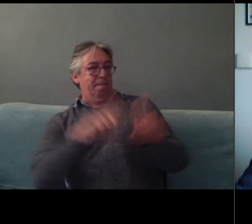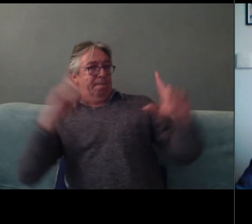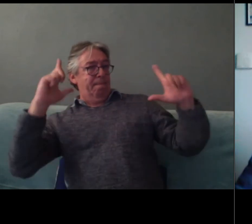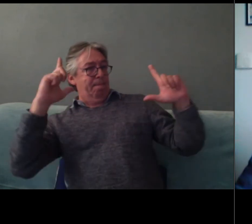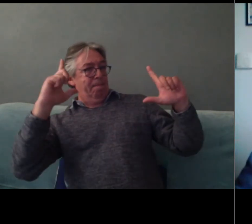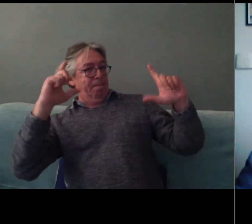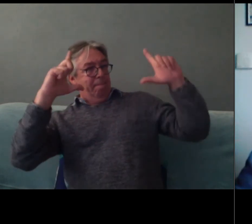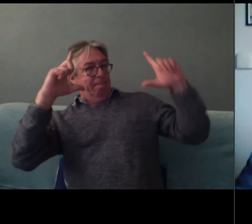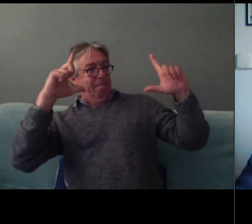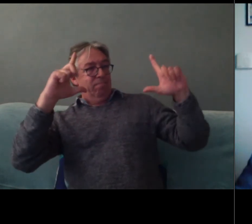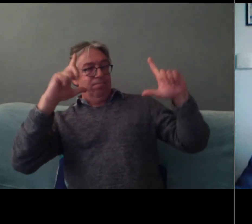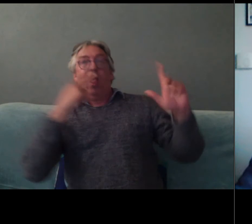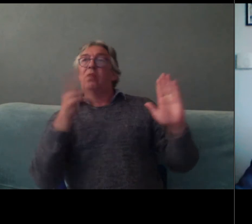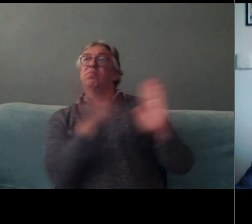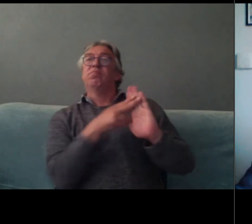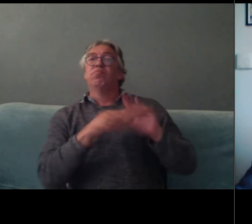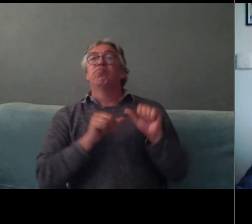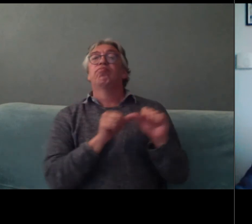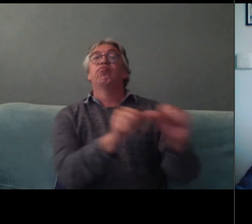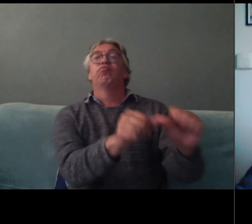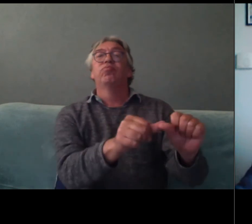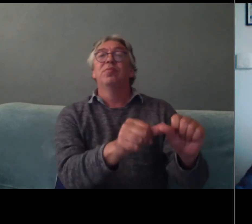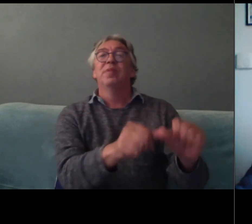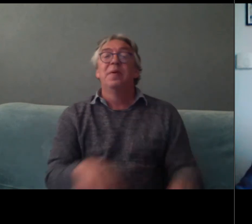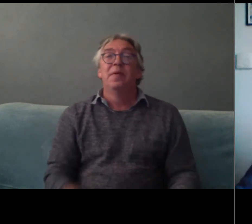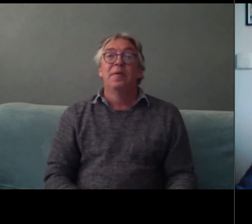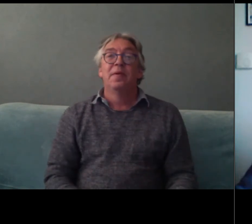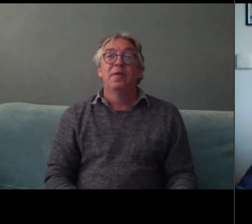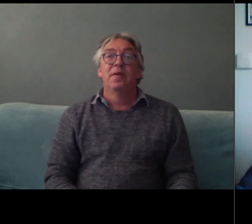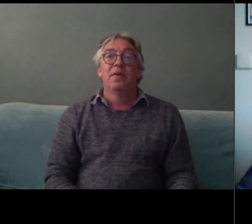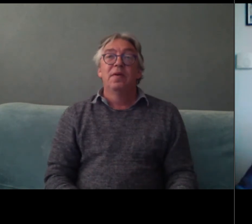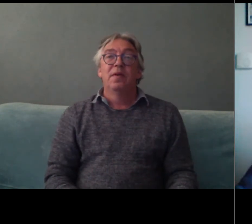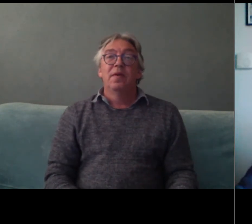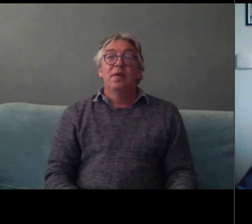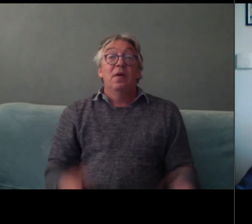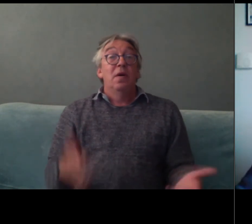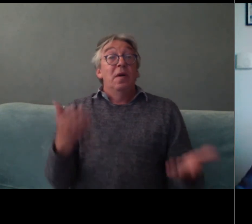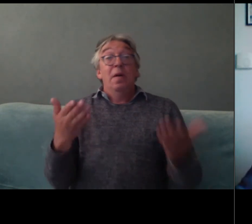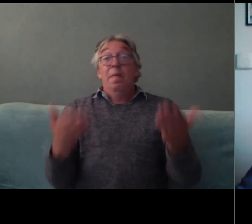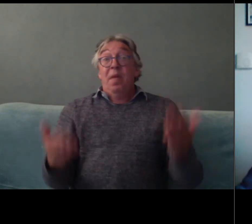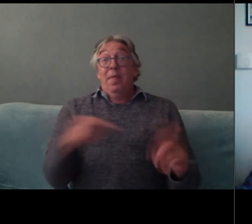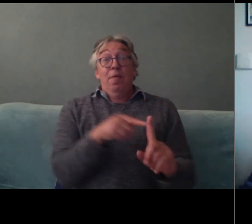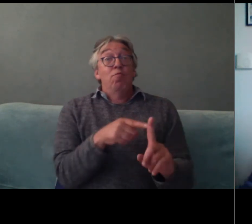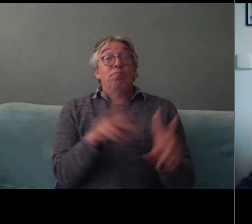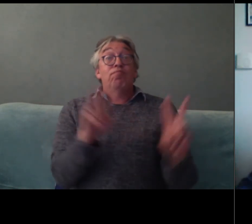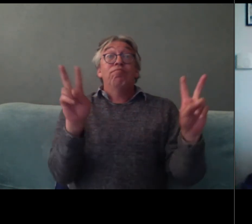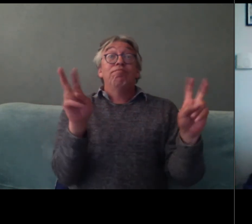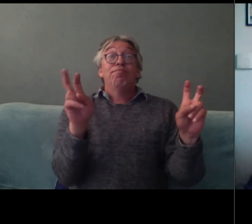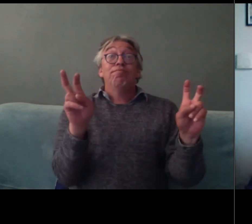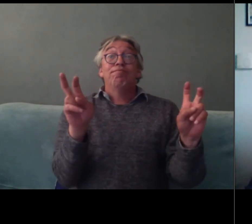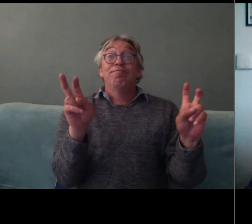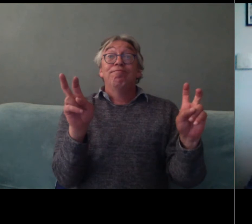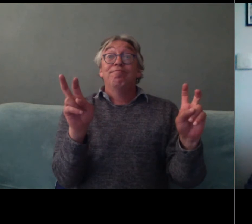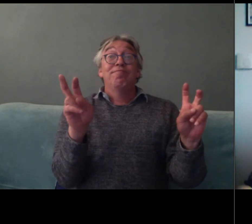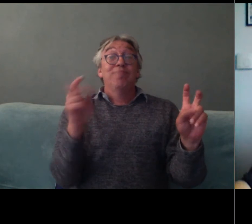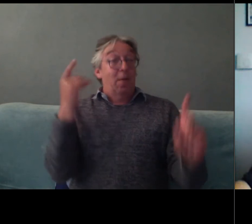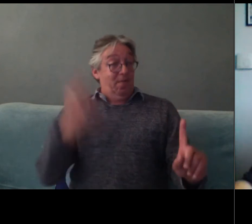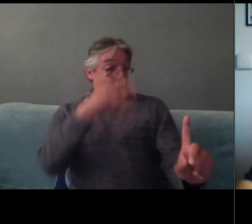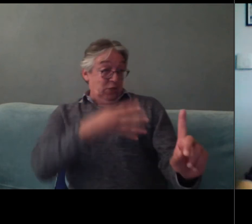example, the assessment may happen on a good or a bad day or period, which affects the result.